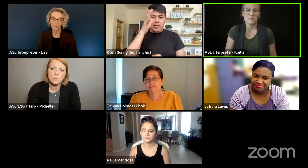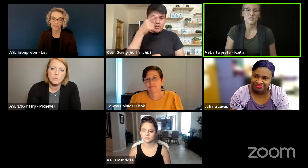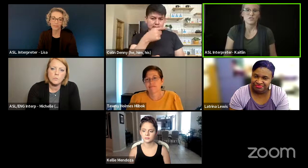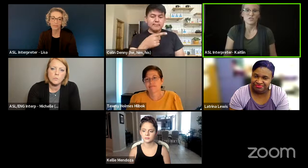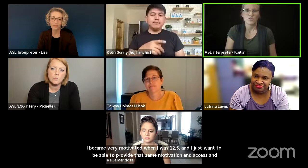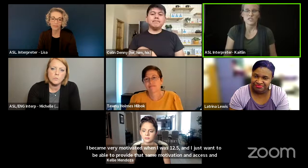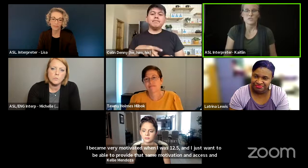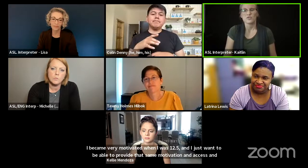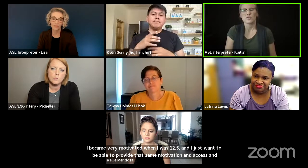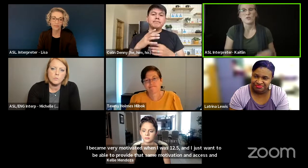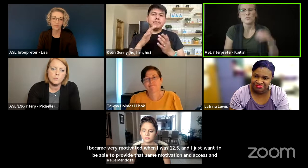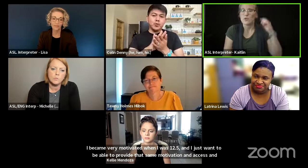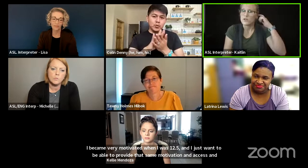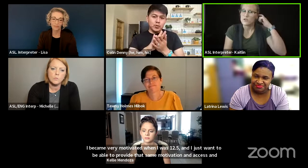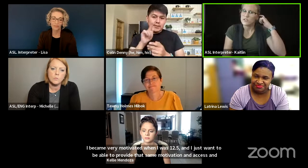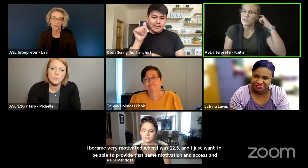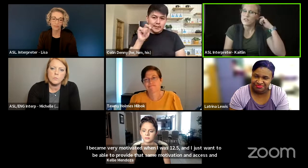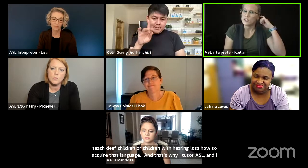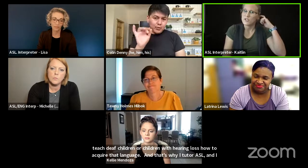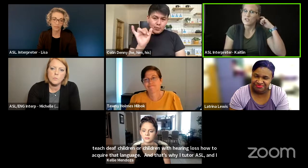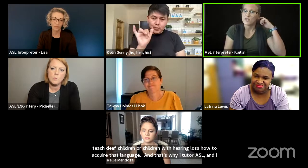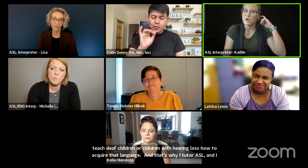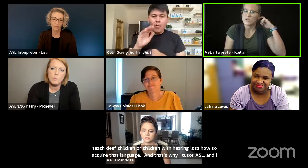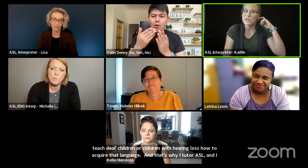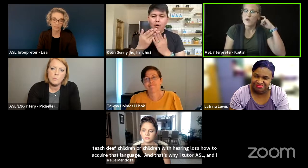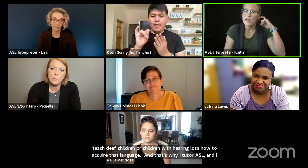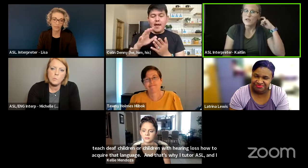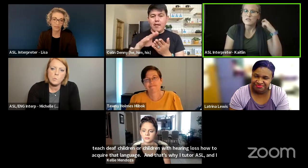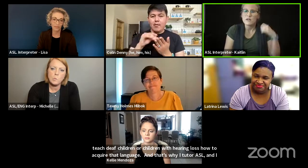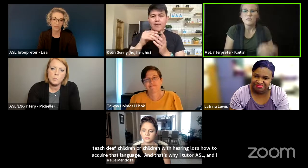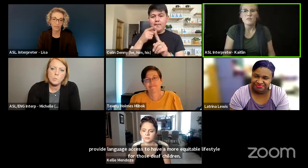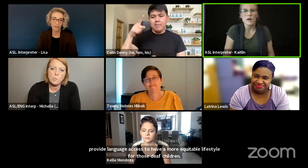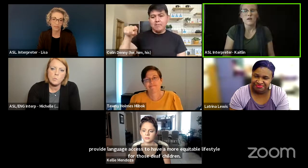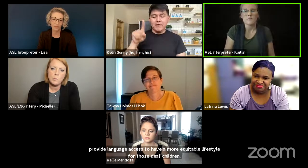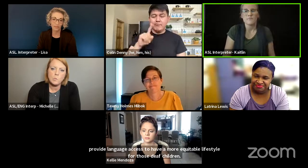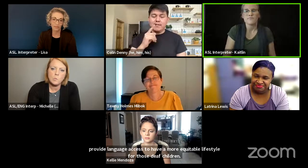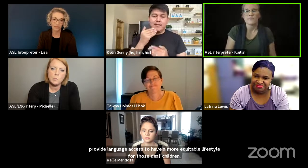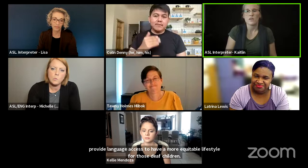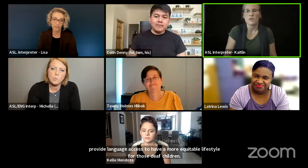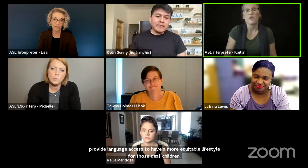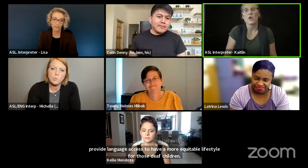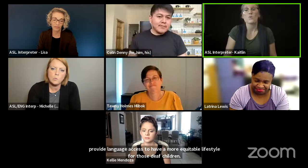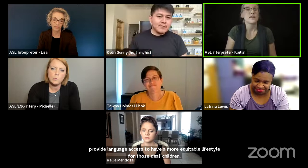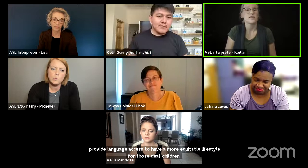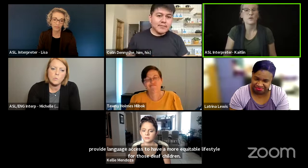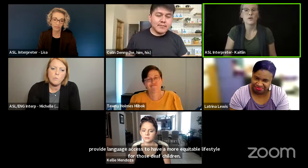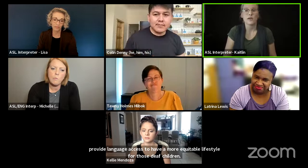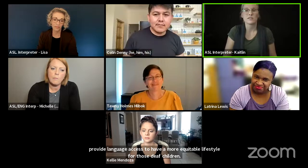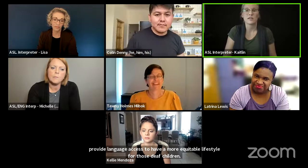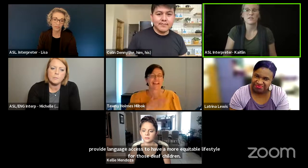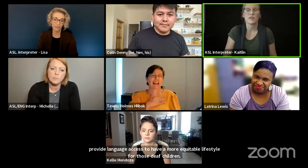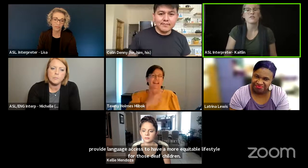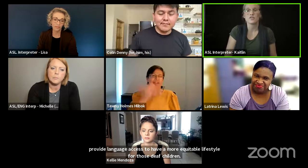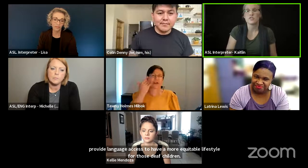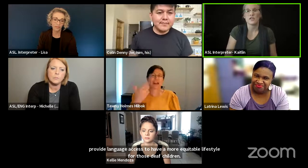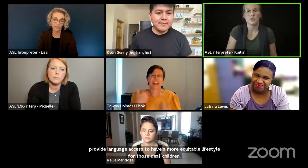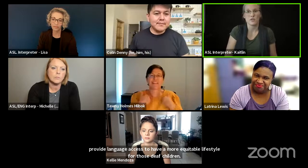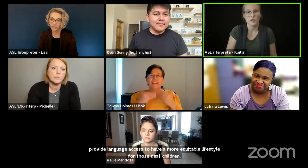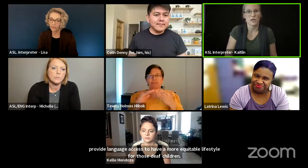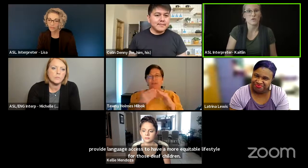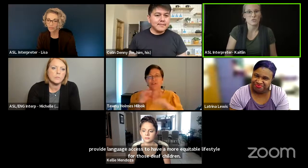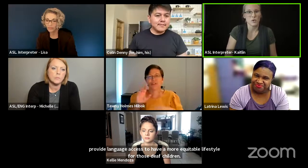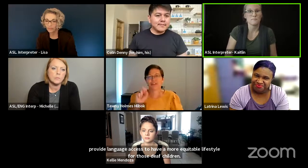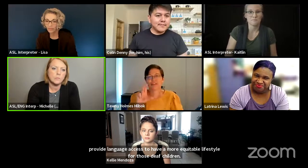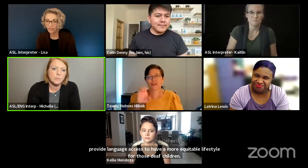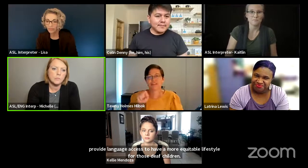And oftentimes these children, especially ones born on the reservation, don't only know ASL, or when they don't know ASL, English is not their